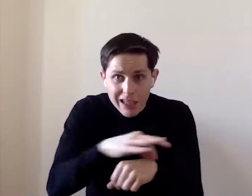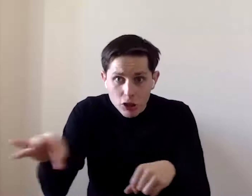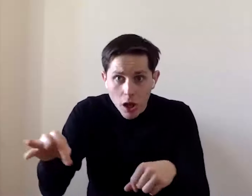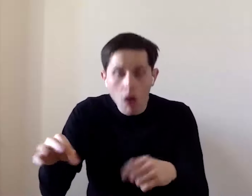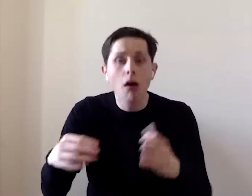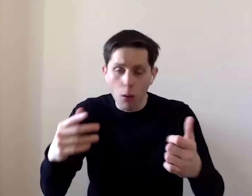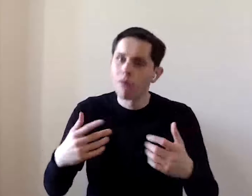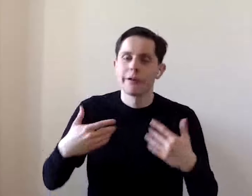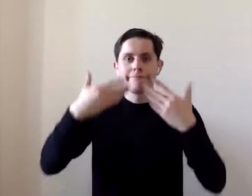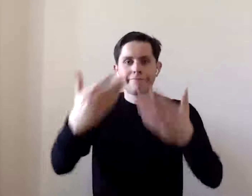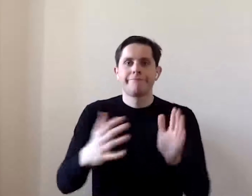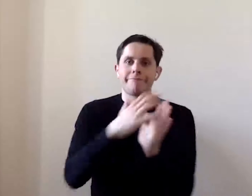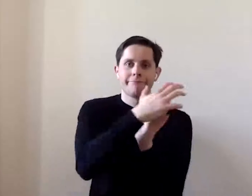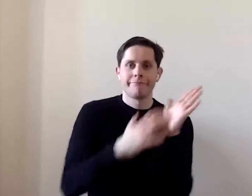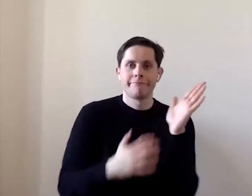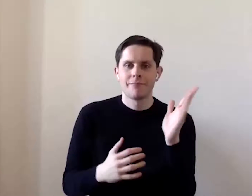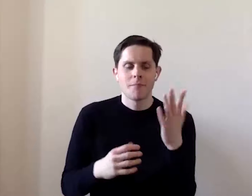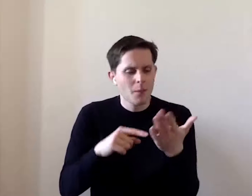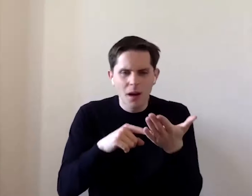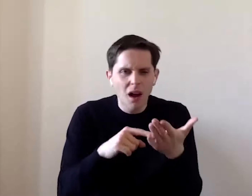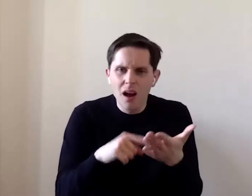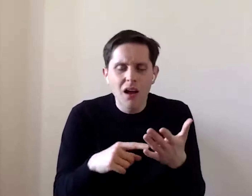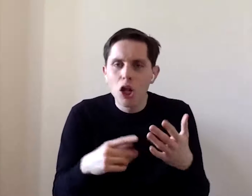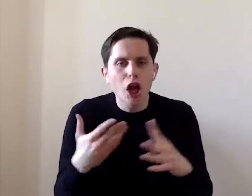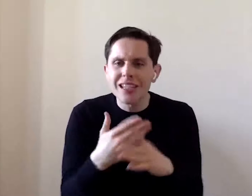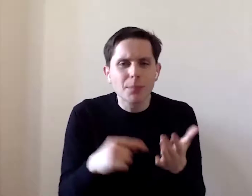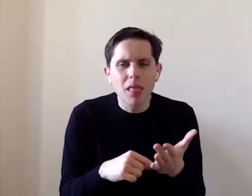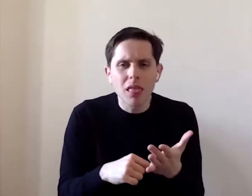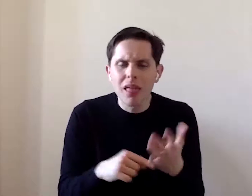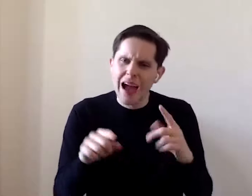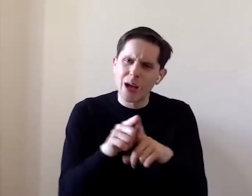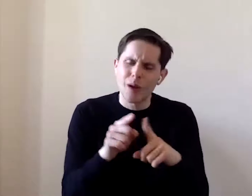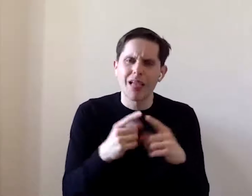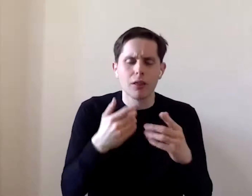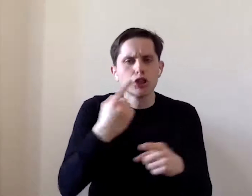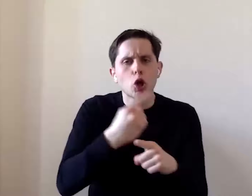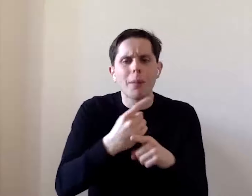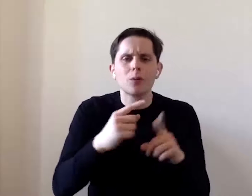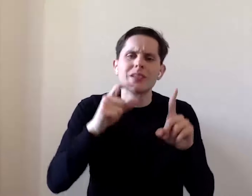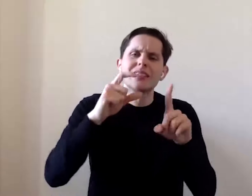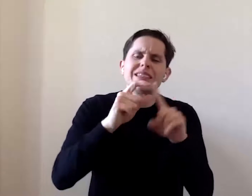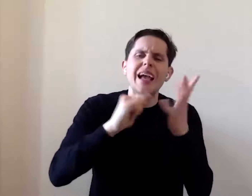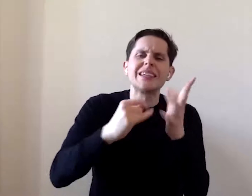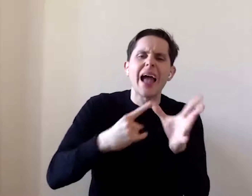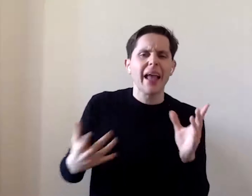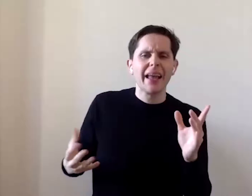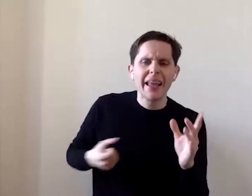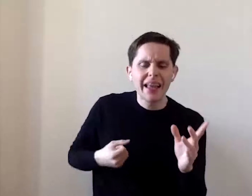which are not in accessible formats. They basically just tell you how any disabled person would go to university,